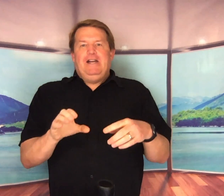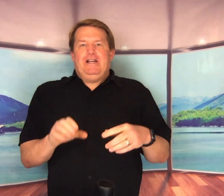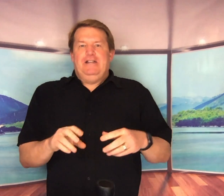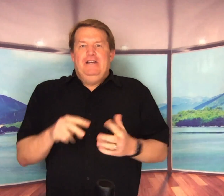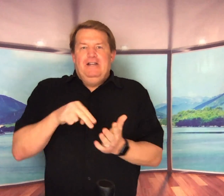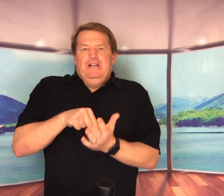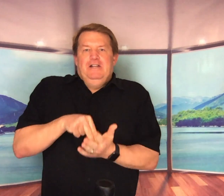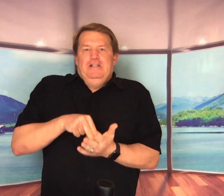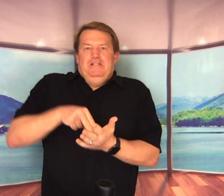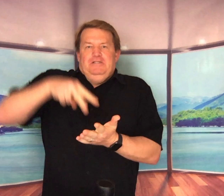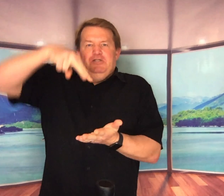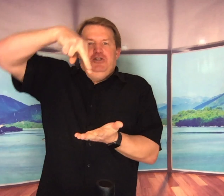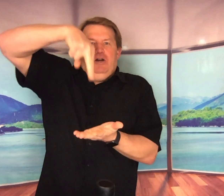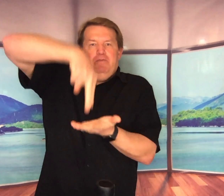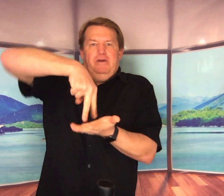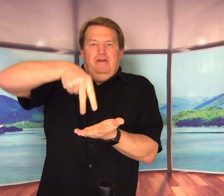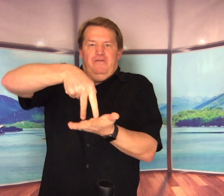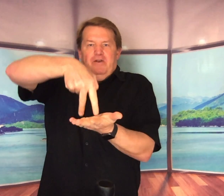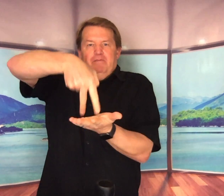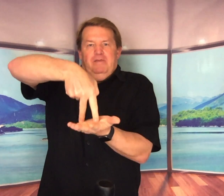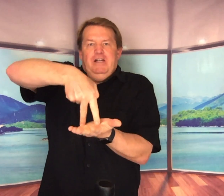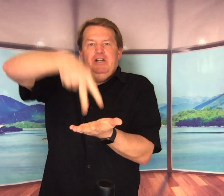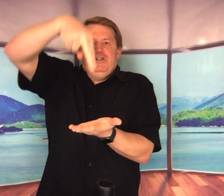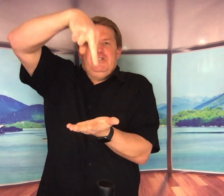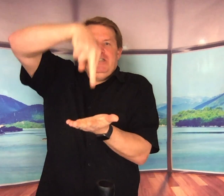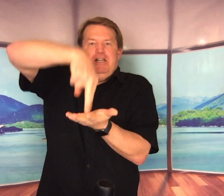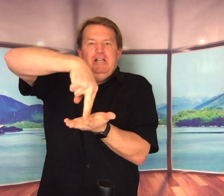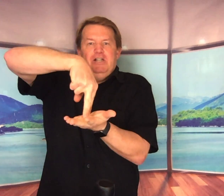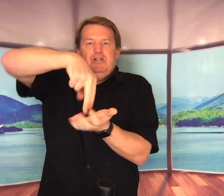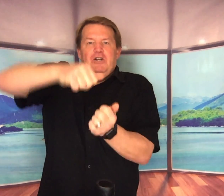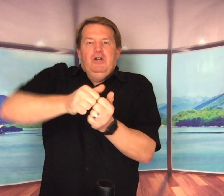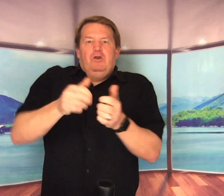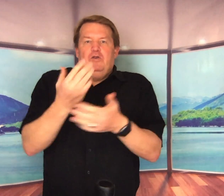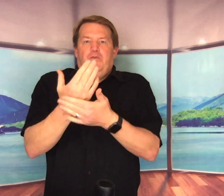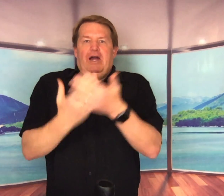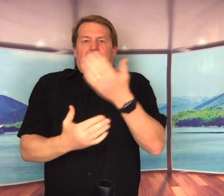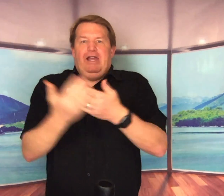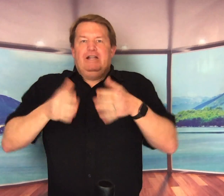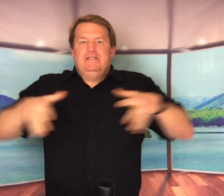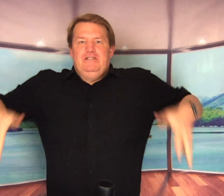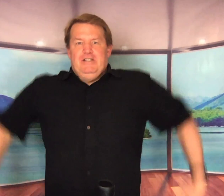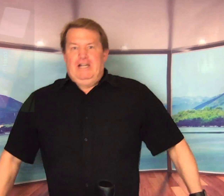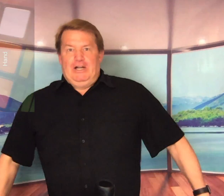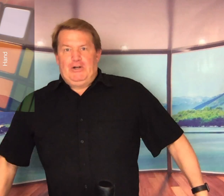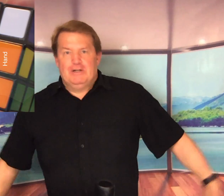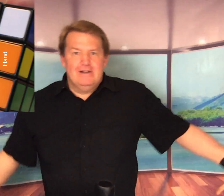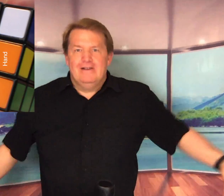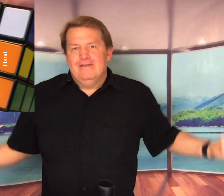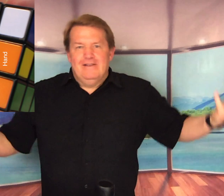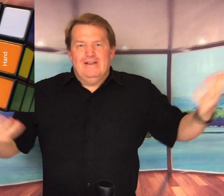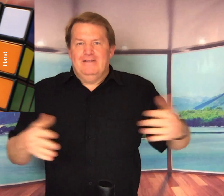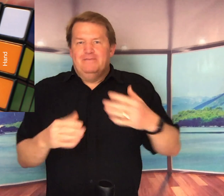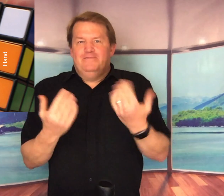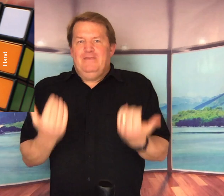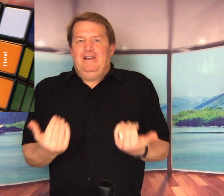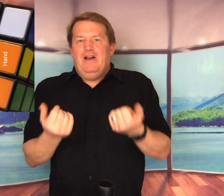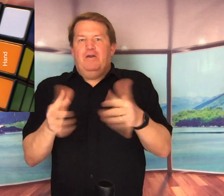dramatic jump from here to here with my hands here. And now I'm